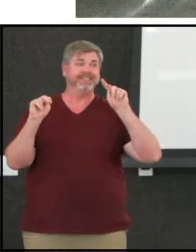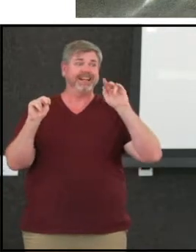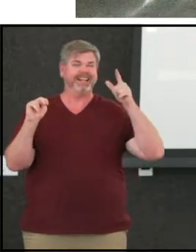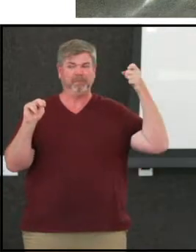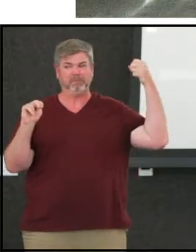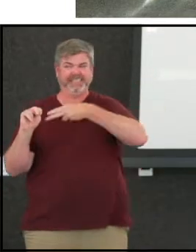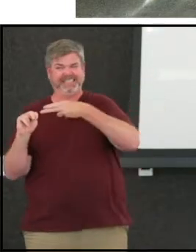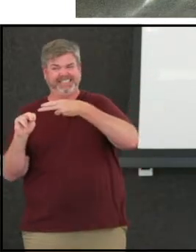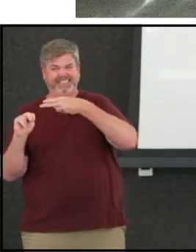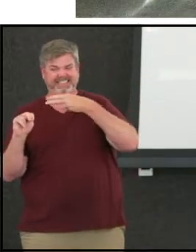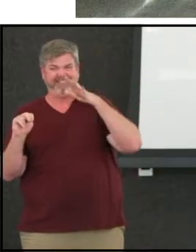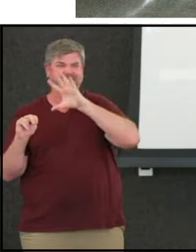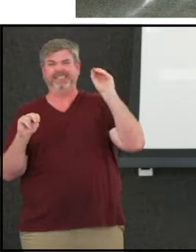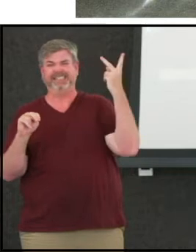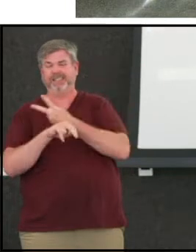small